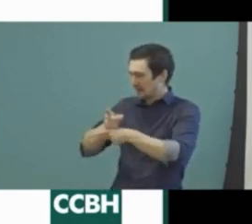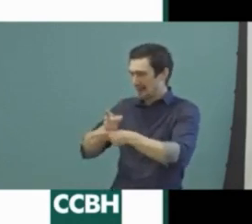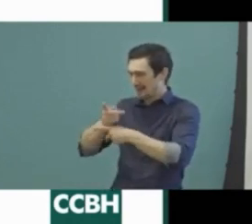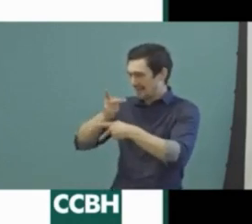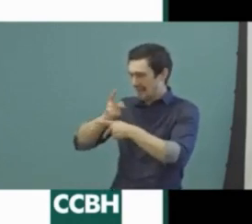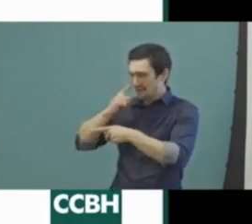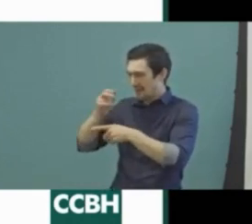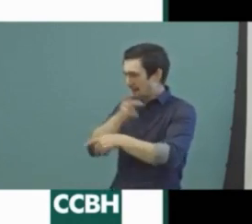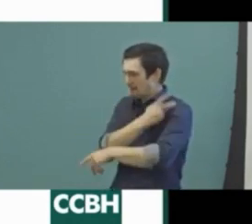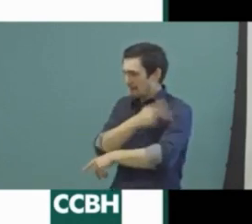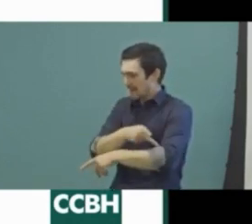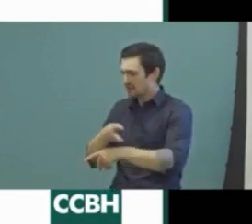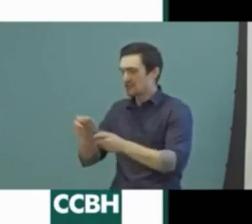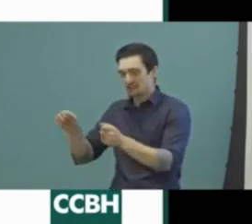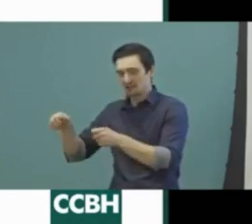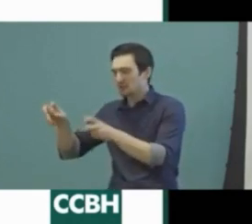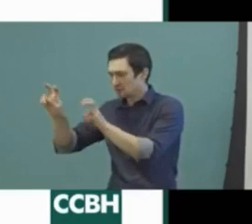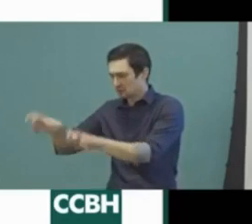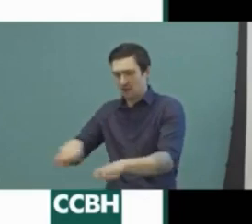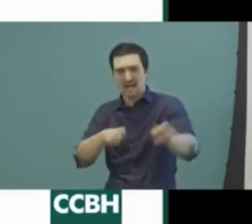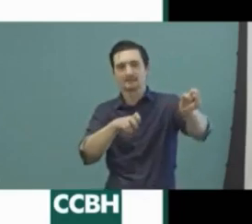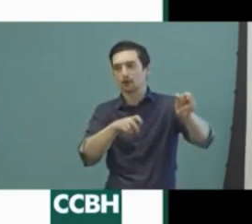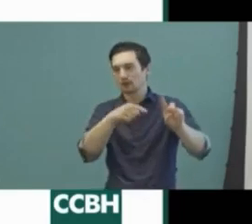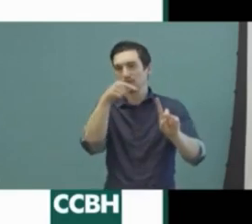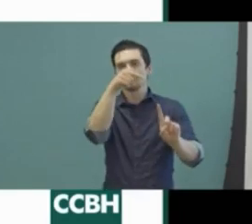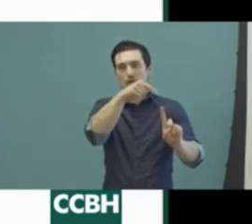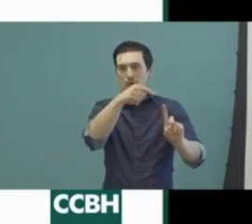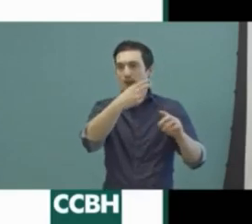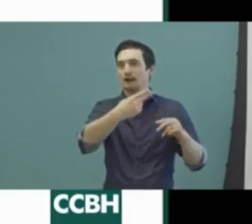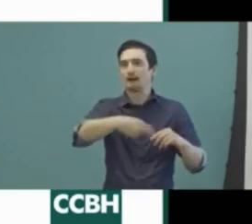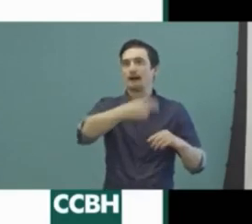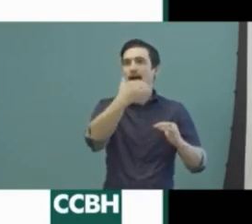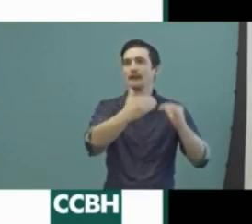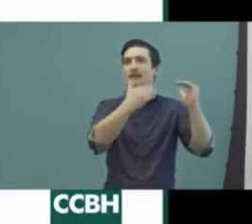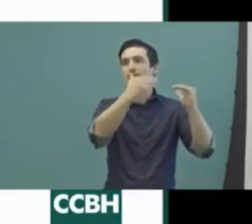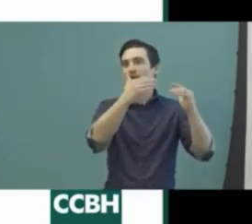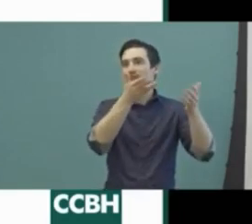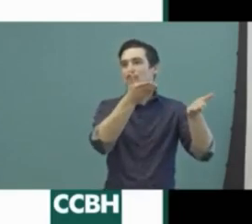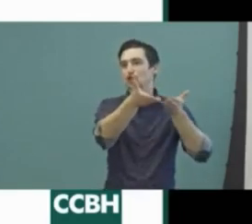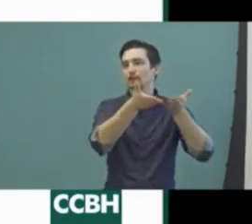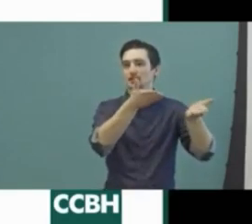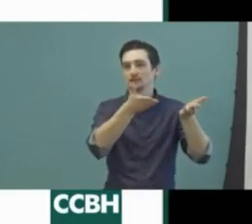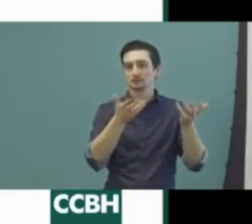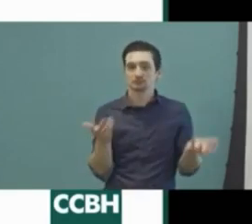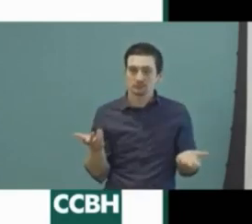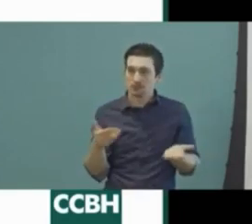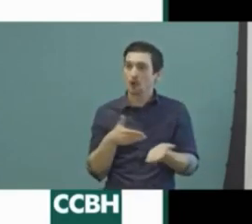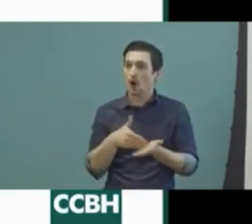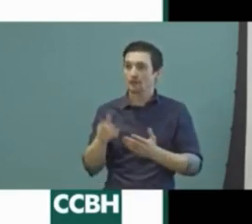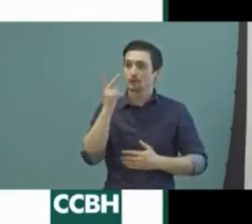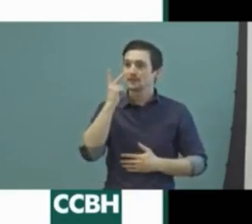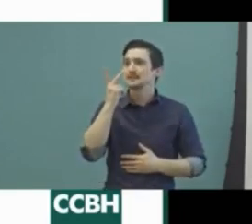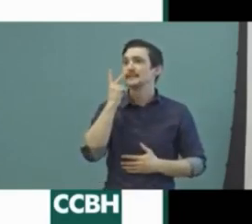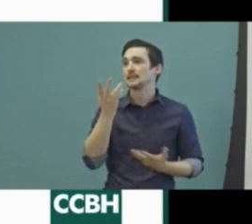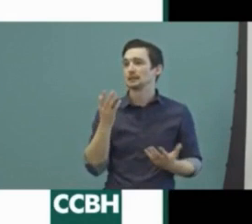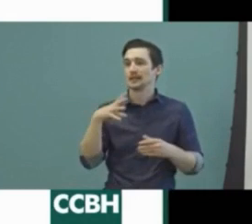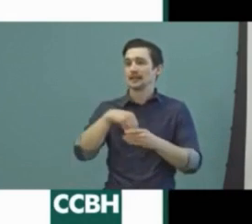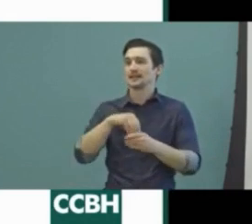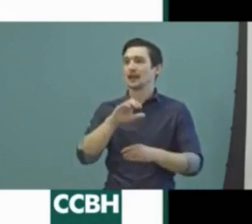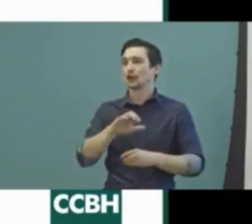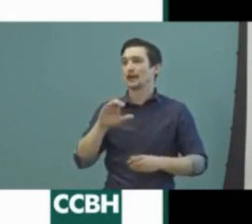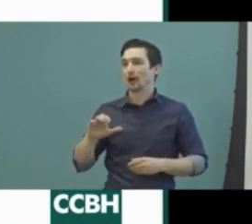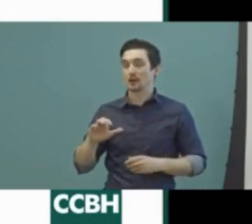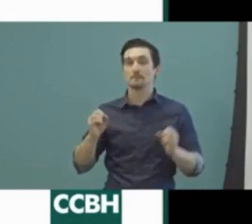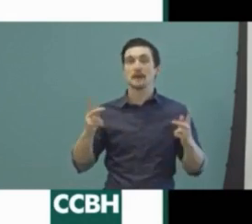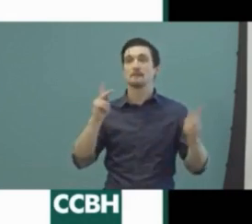them to a facility with more resources and a higher level of service. So that's often what we see here in Cuyahoga County.